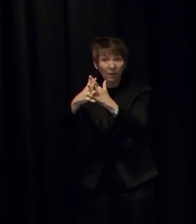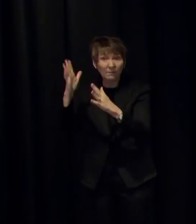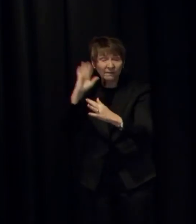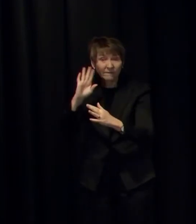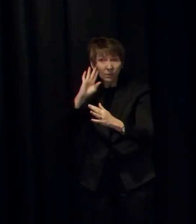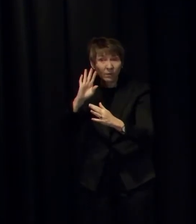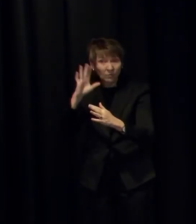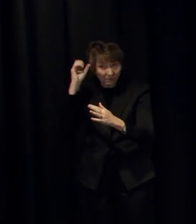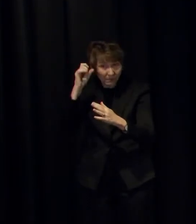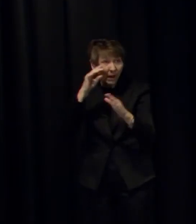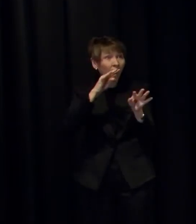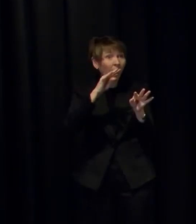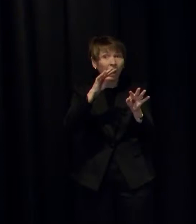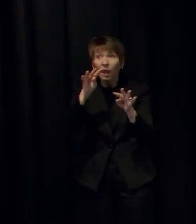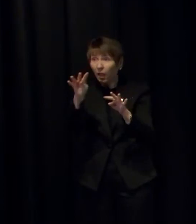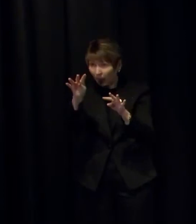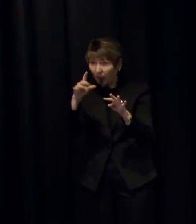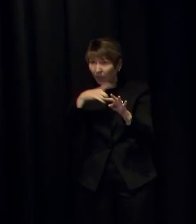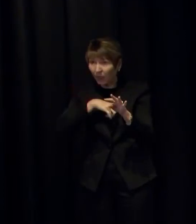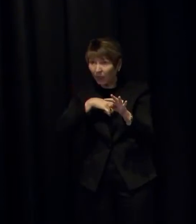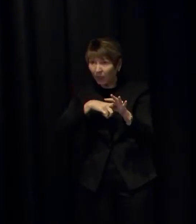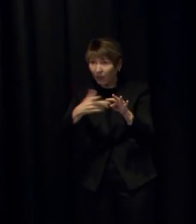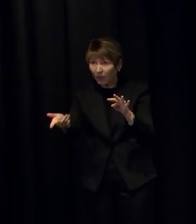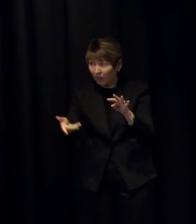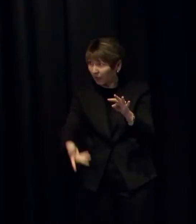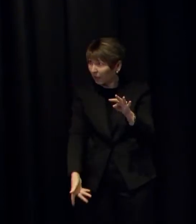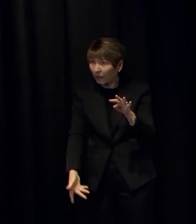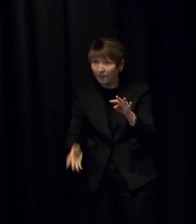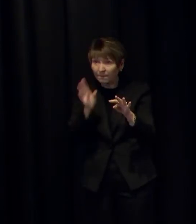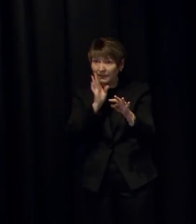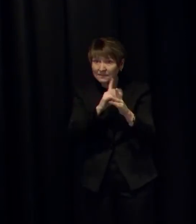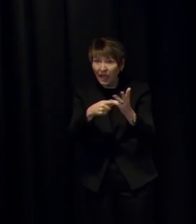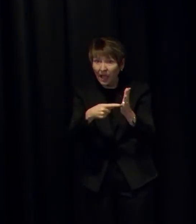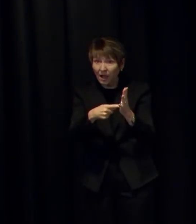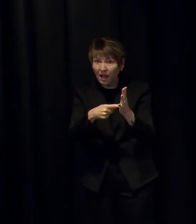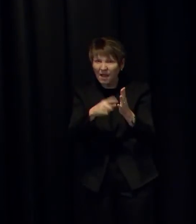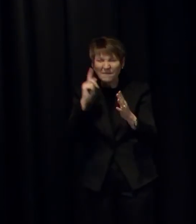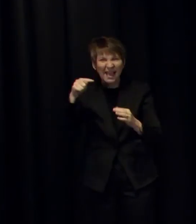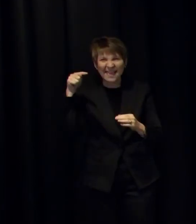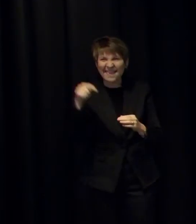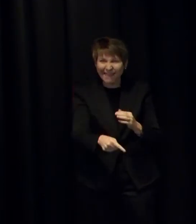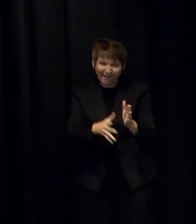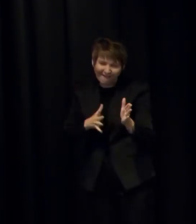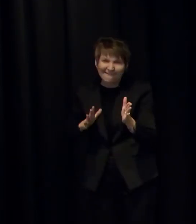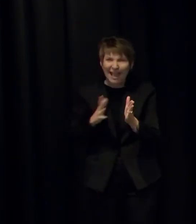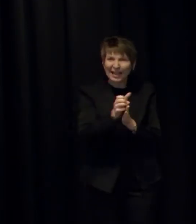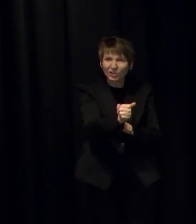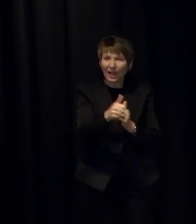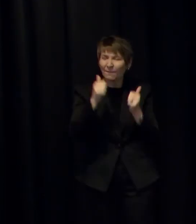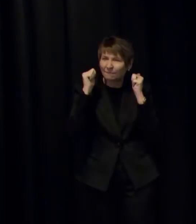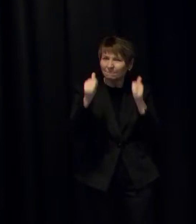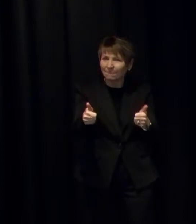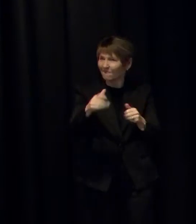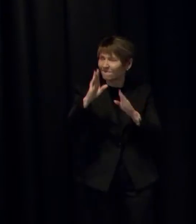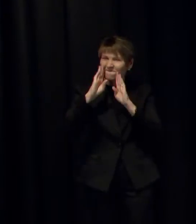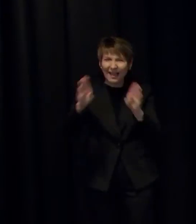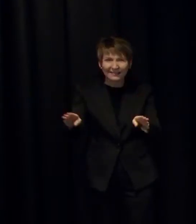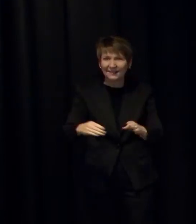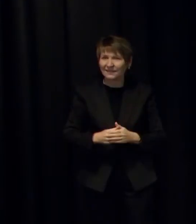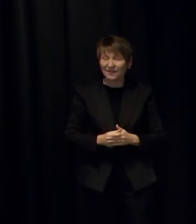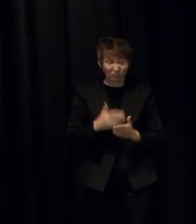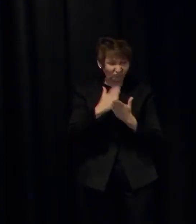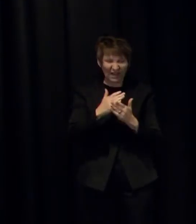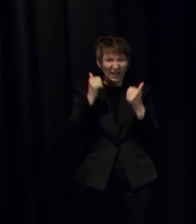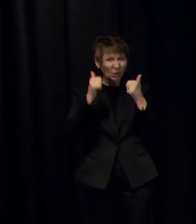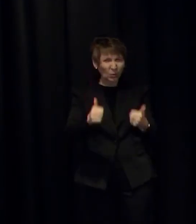conviction, compassion, and an absolute determination to get this done. And that's what Victorians have been able to achieve. Now,